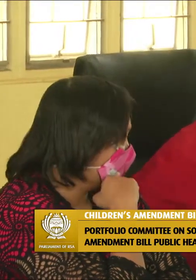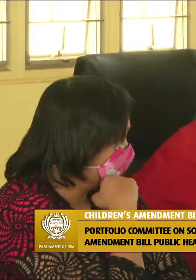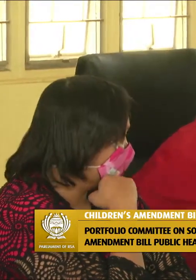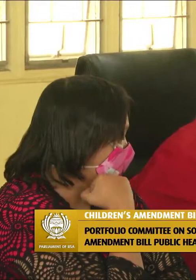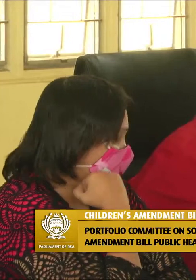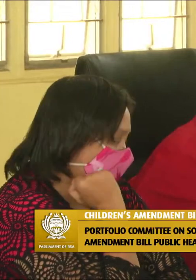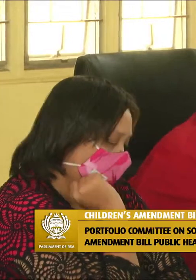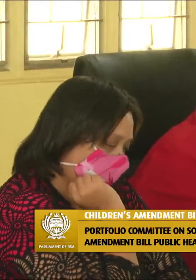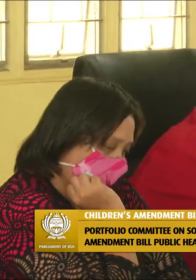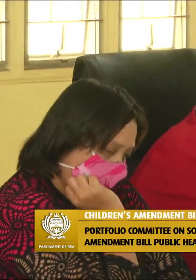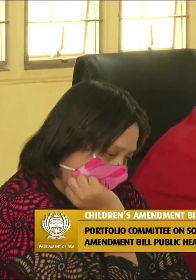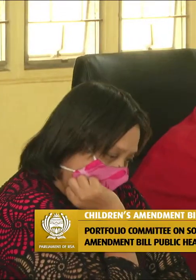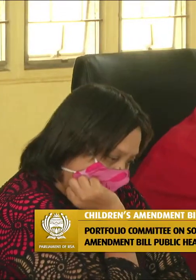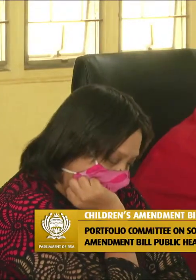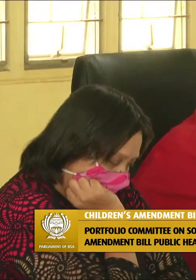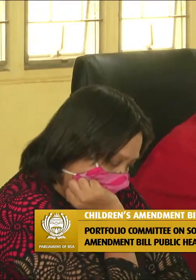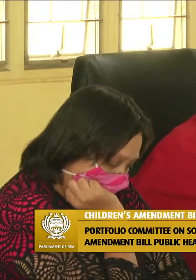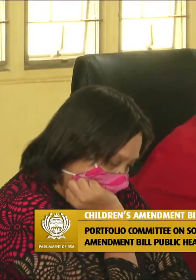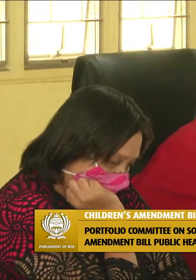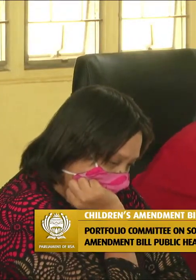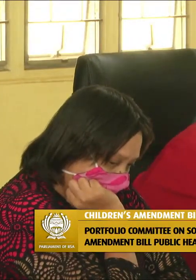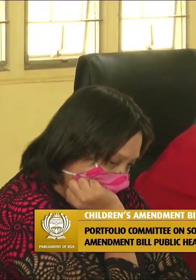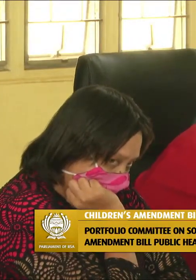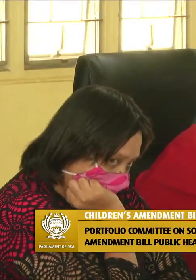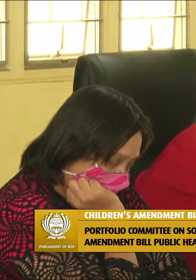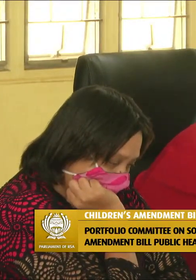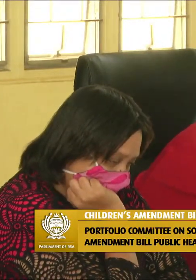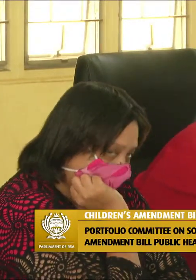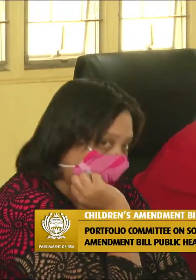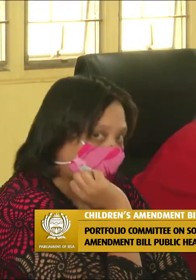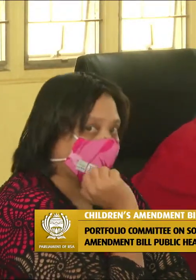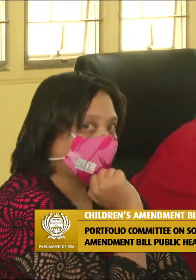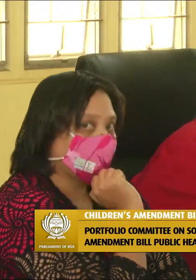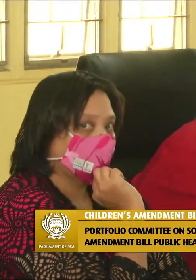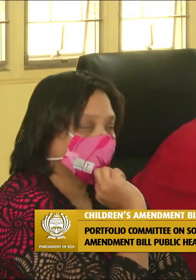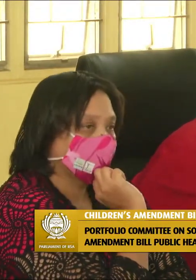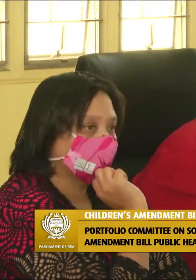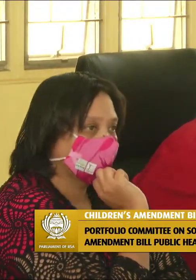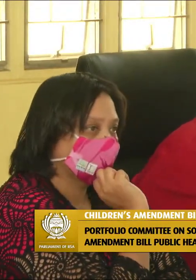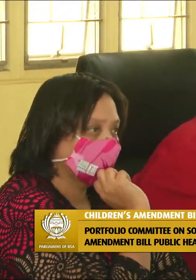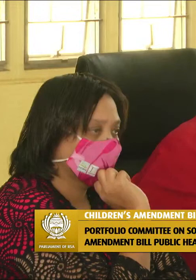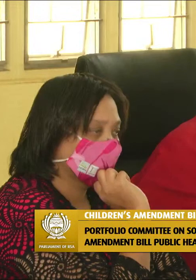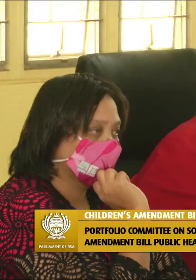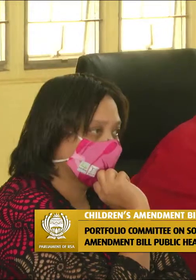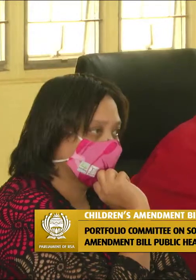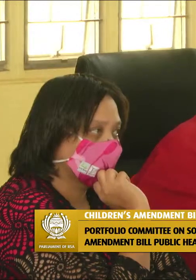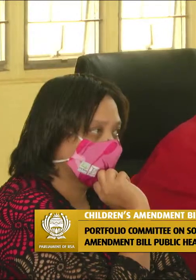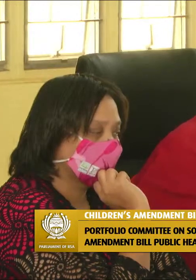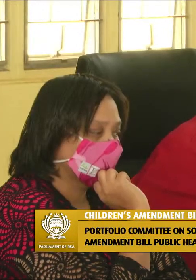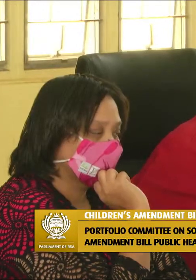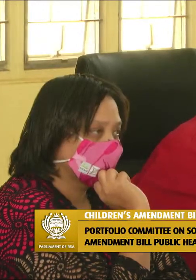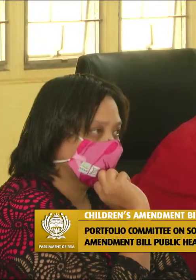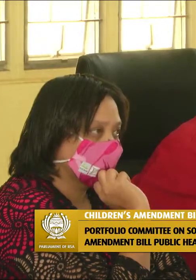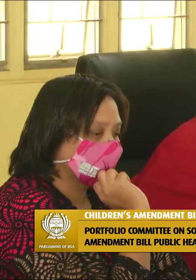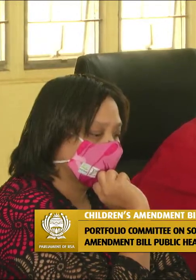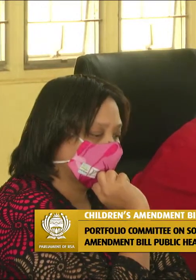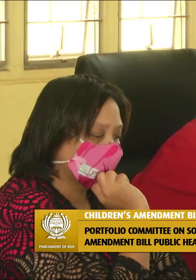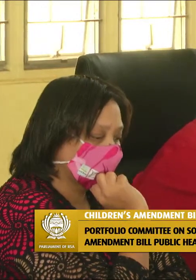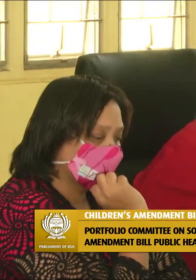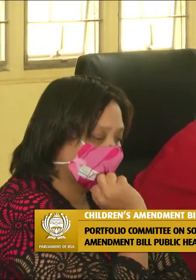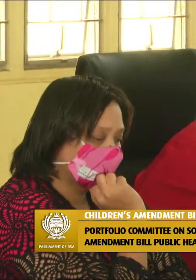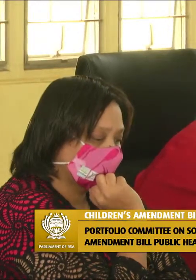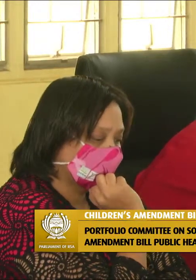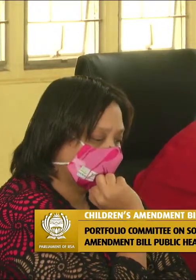Izolo nje ngifunde esinye isihloko esivele sangikhathaza kanjani. Ngifunda ukuthi inkantolo ephakeme ikhipha isinqumo